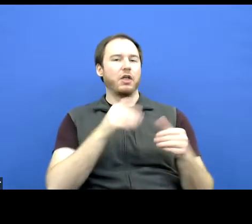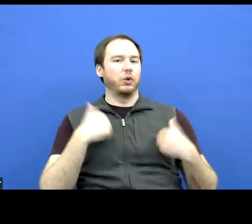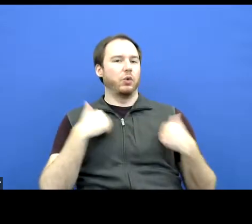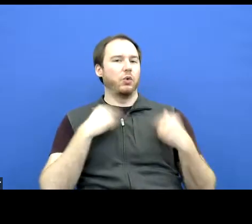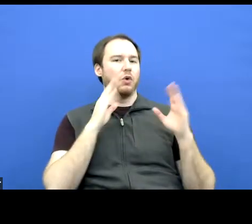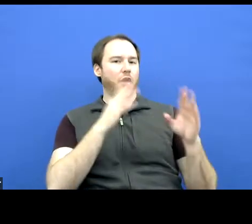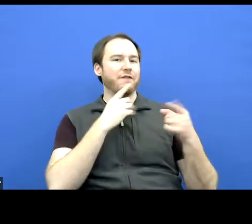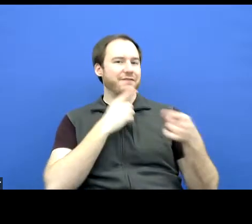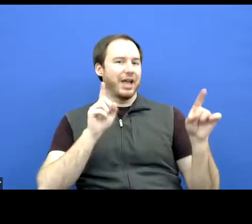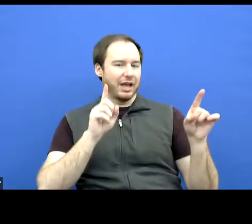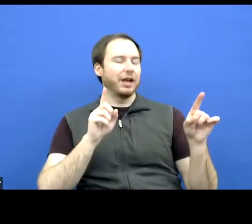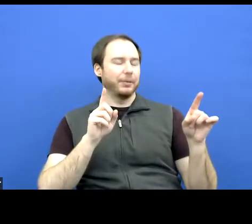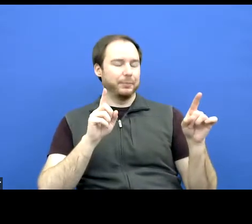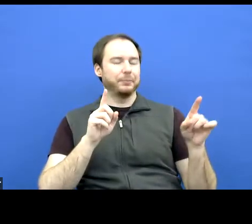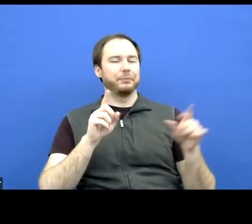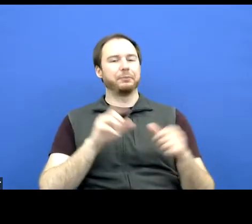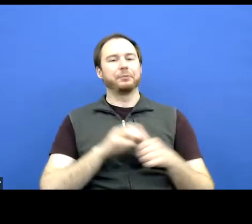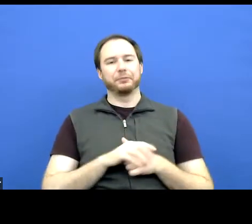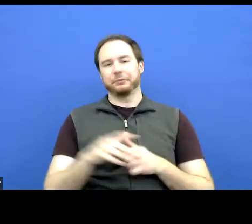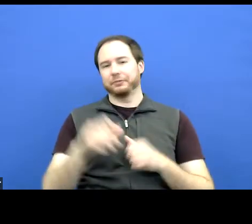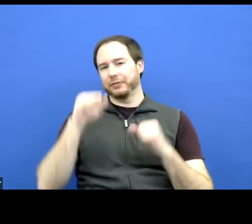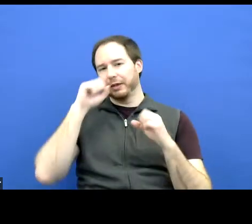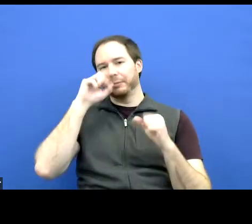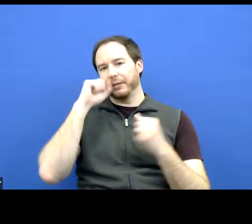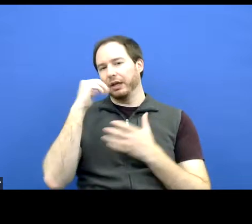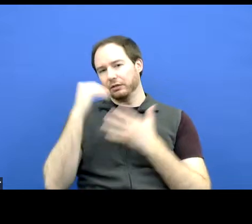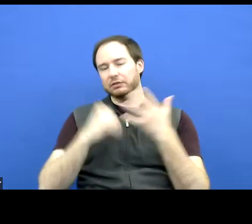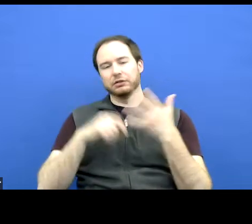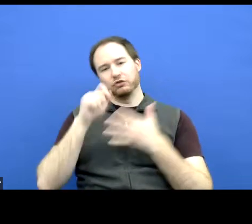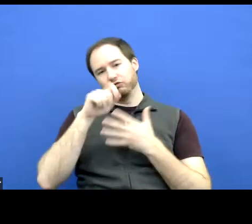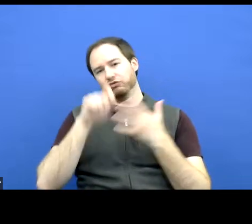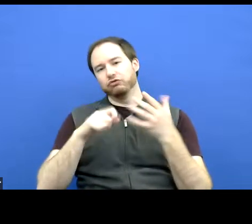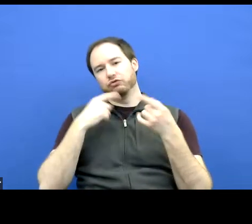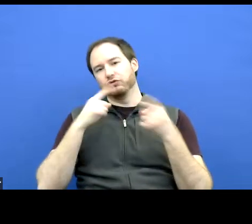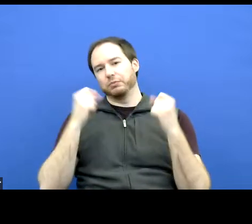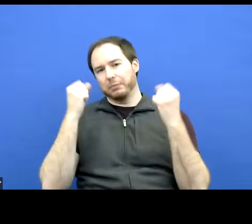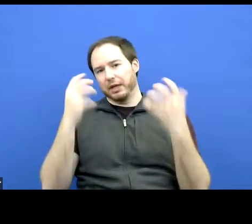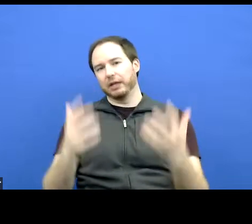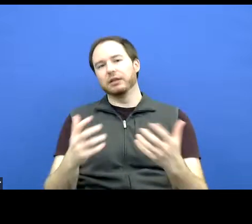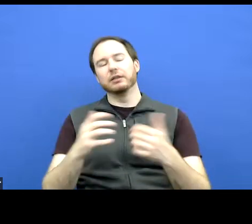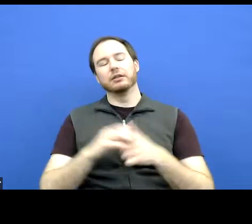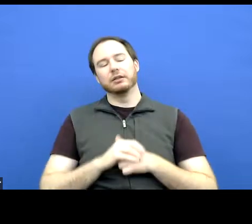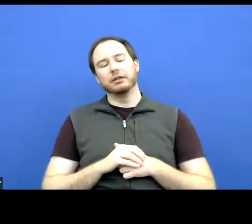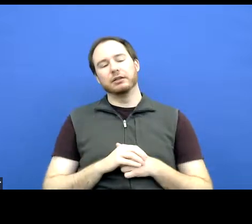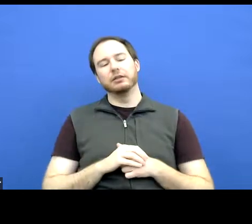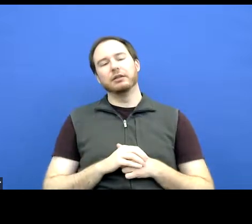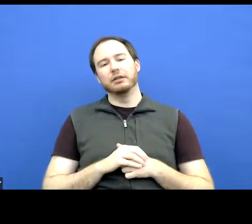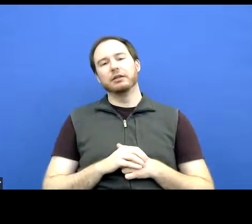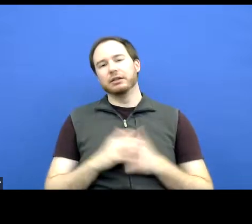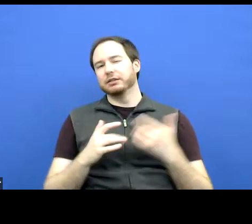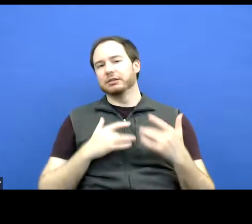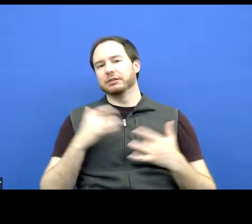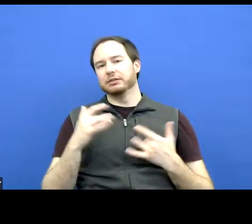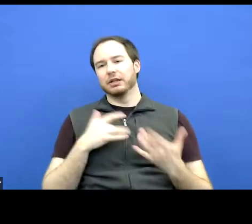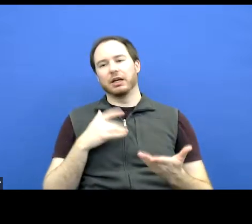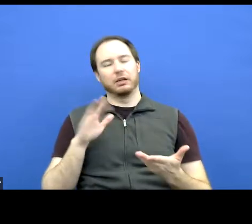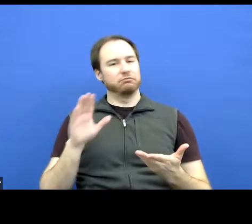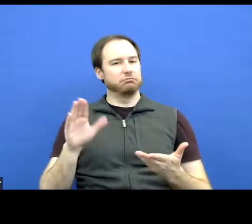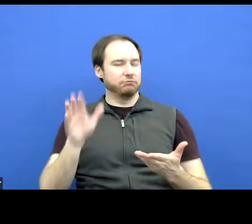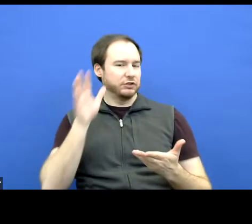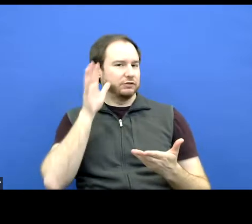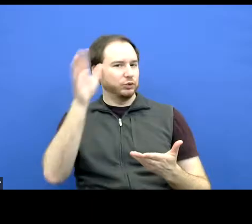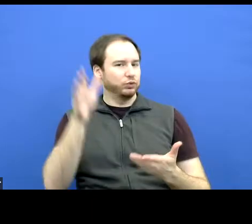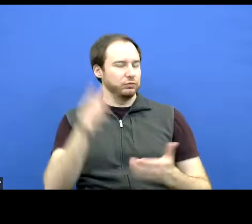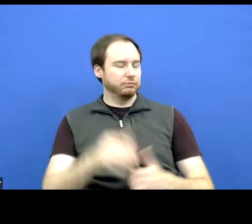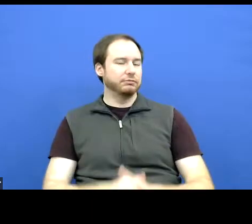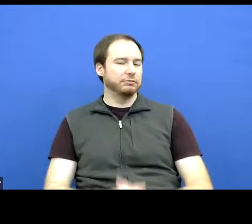Fame. So just an amazing list of accomplishments, and just very excited to see where he goes from